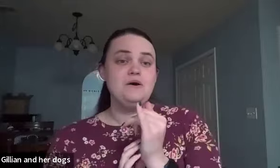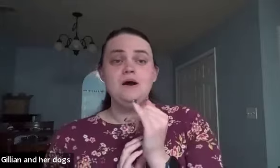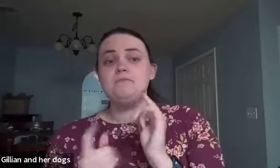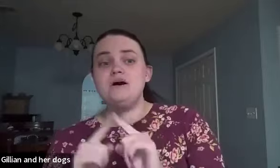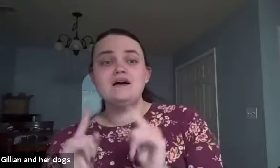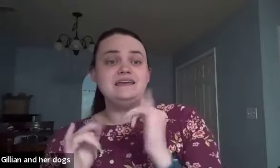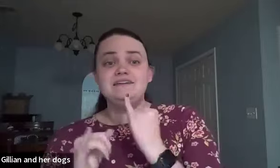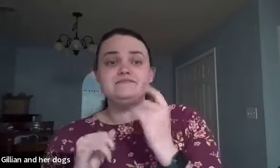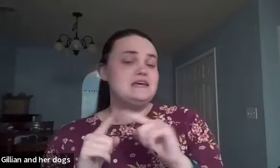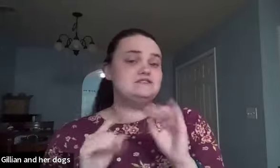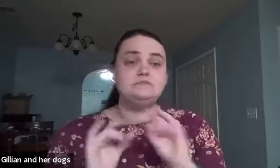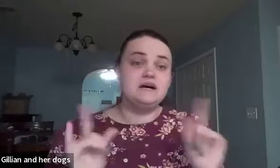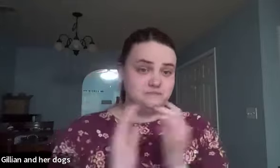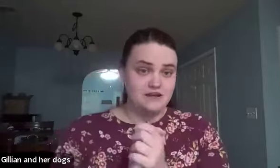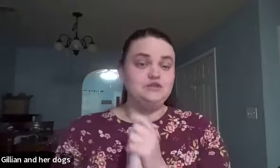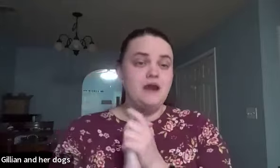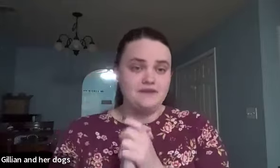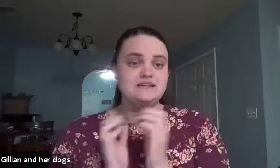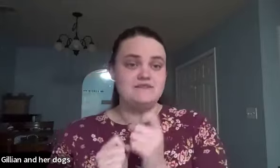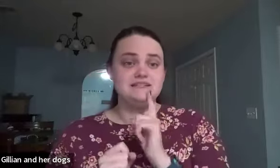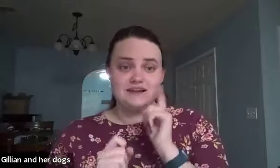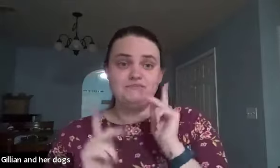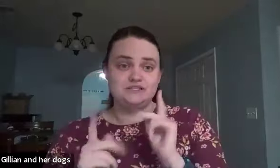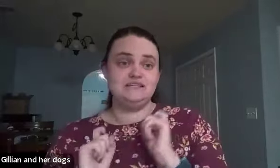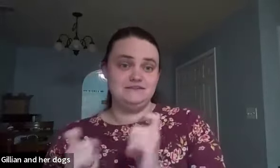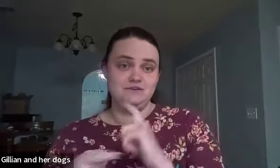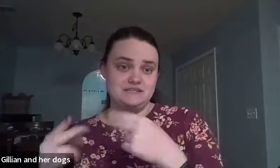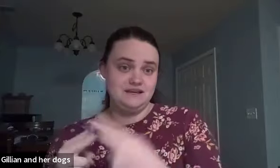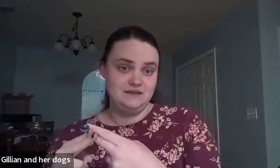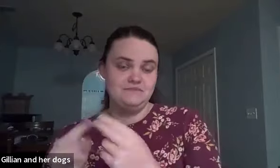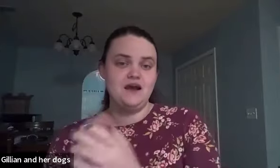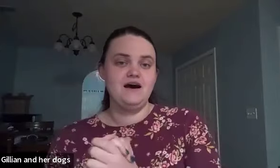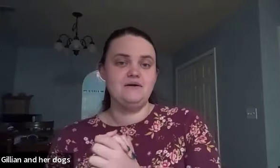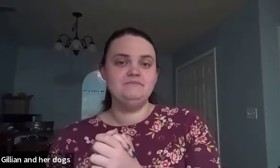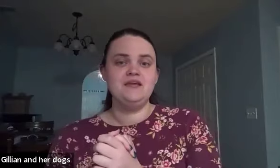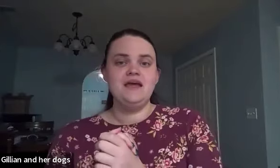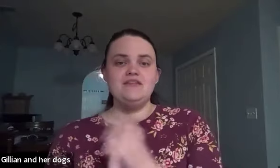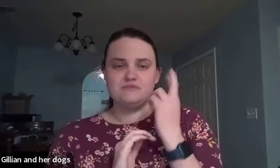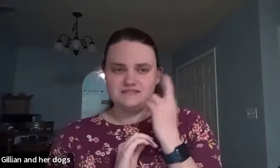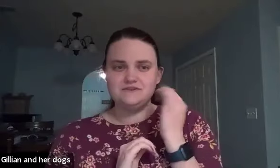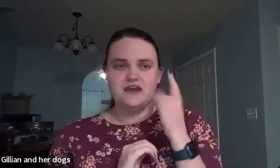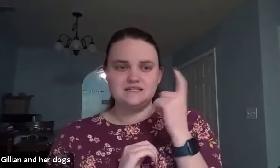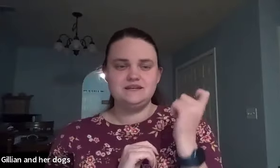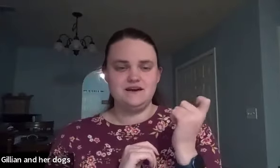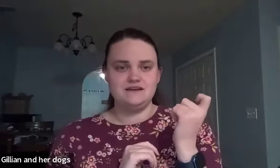no but, if, ands, or buts about it. You have to have a deaf person give you the sign name. And the reason for that is